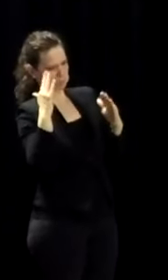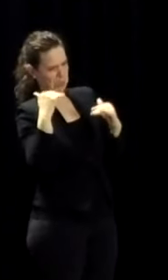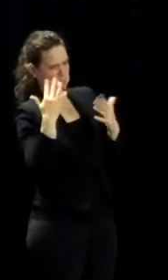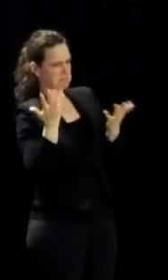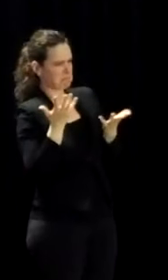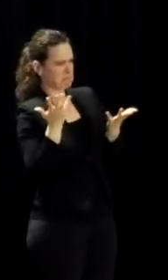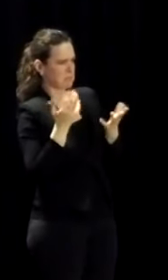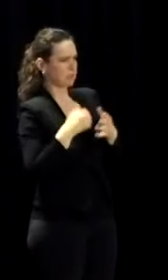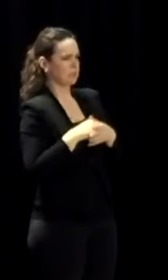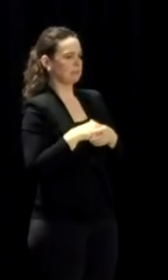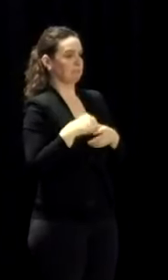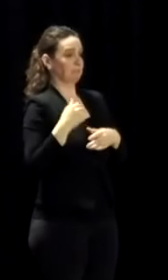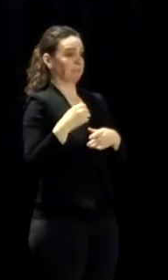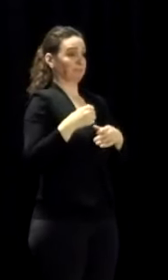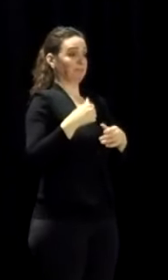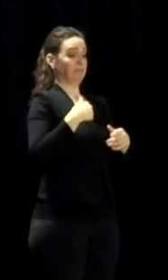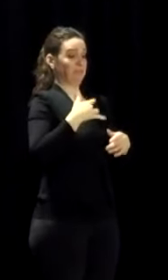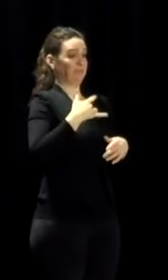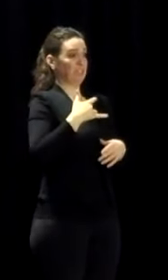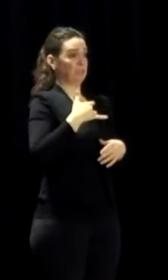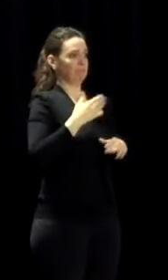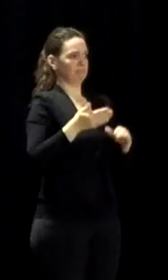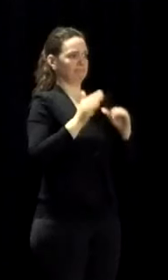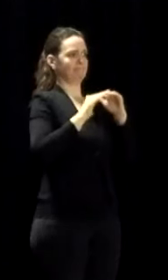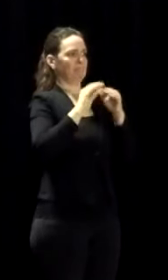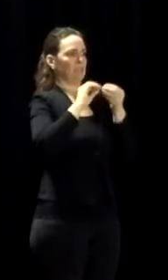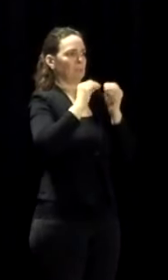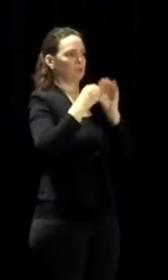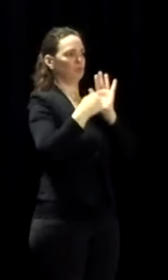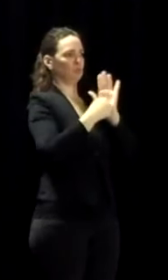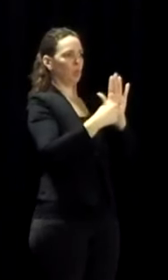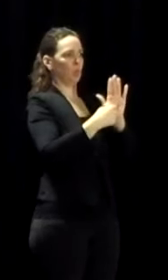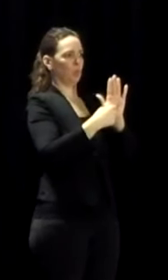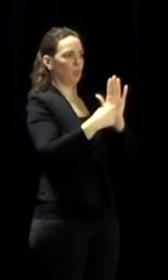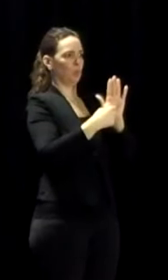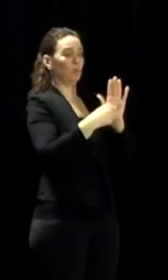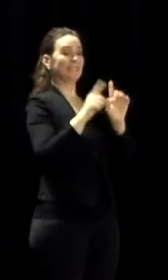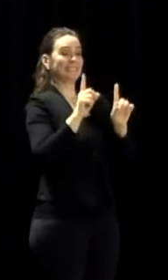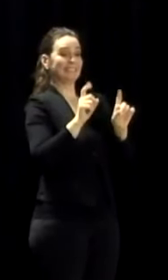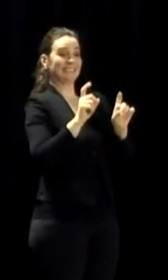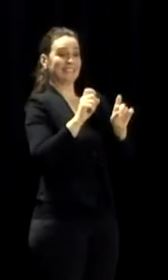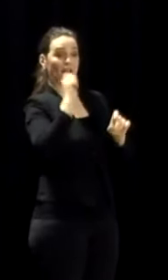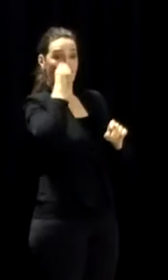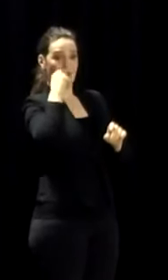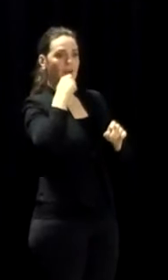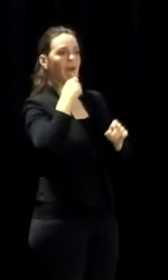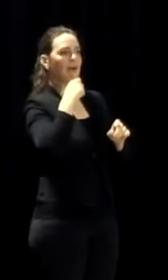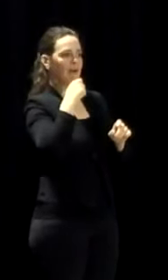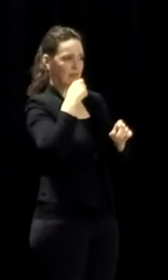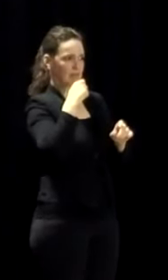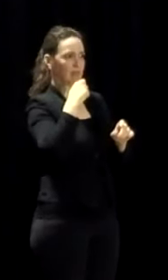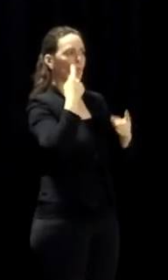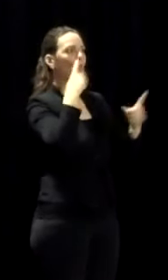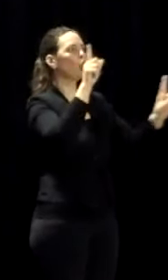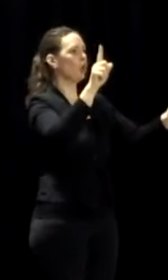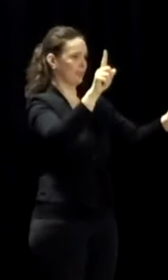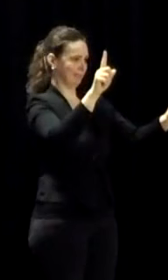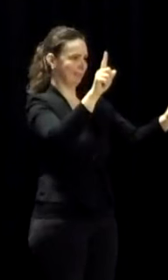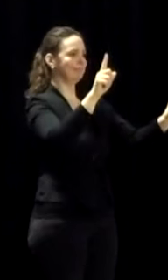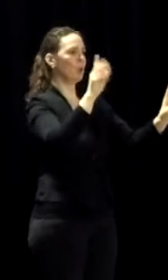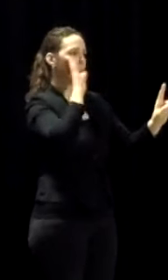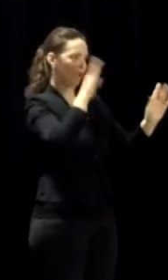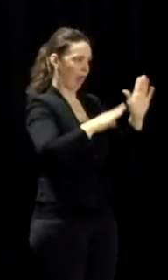cases represents the spike in testing last week. This is the timing, right? What I